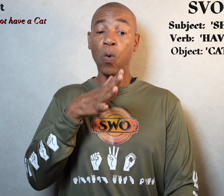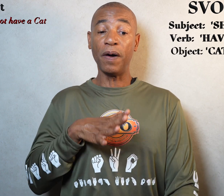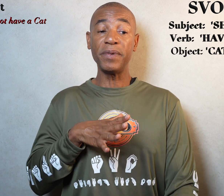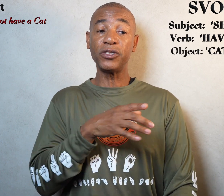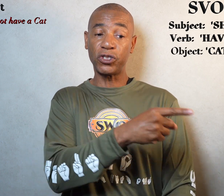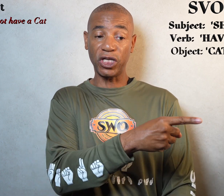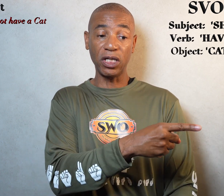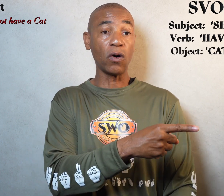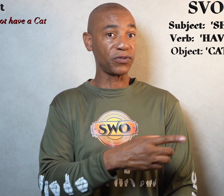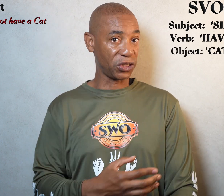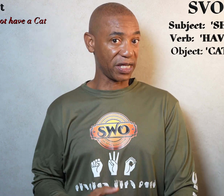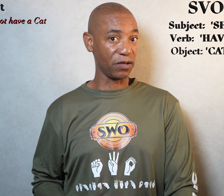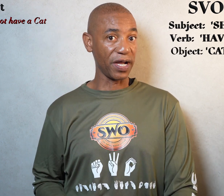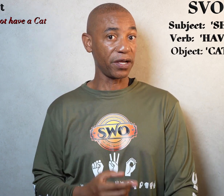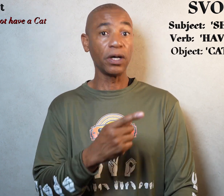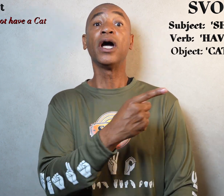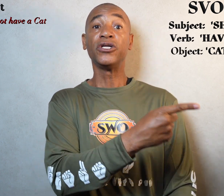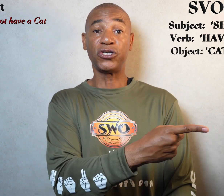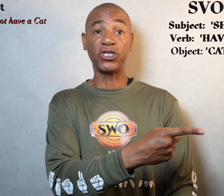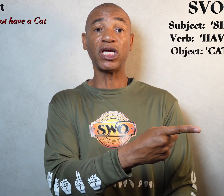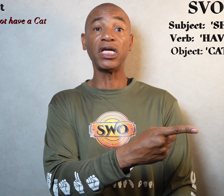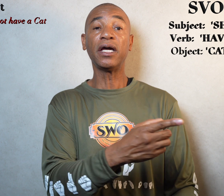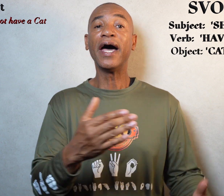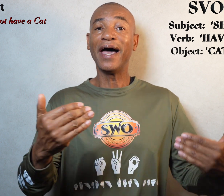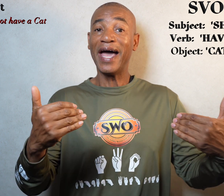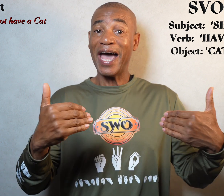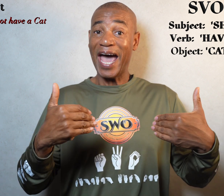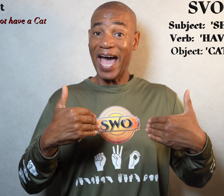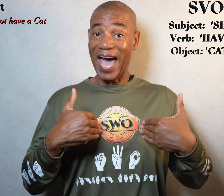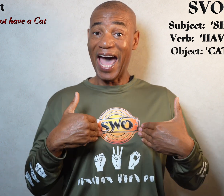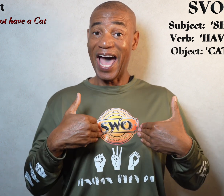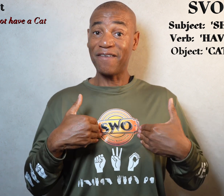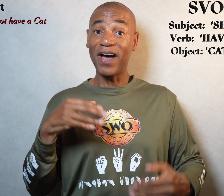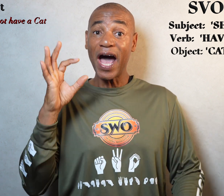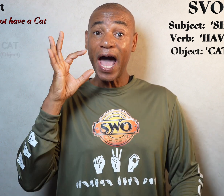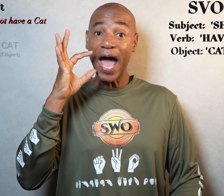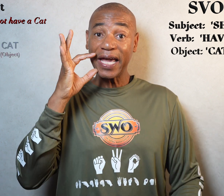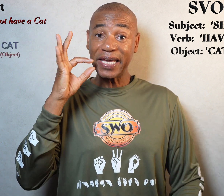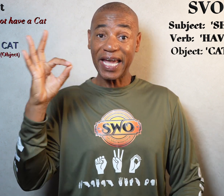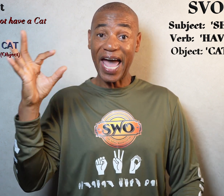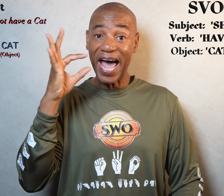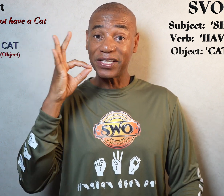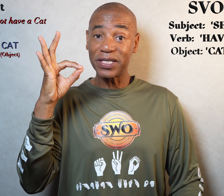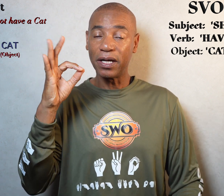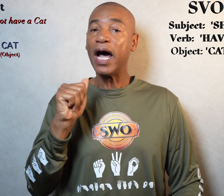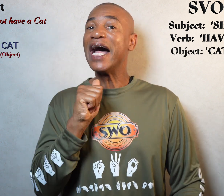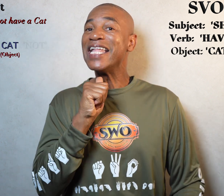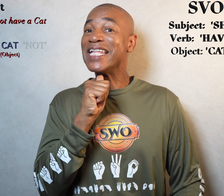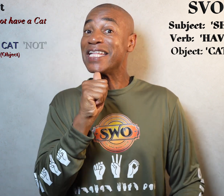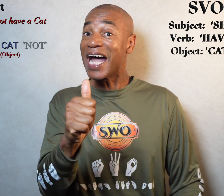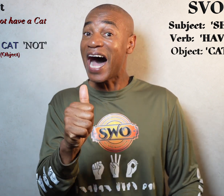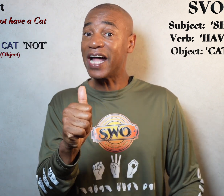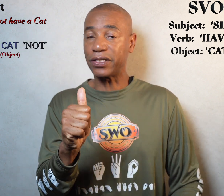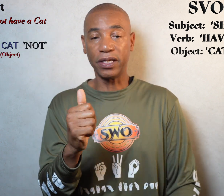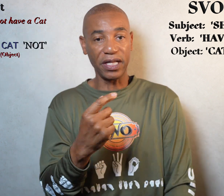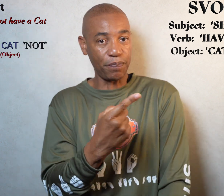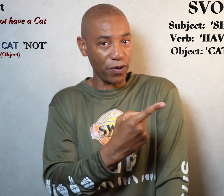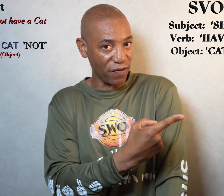Woman, she, or if she's standing right here, she, have, cat, not, and I point right